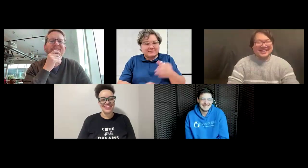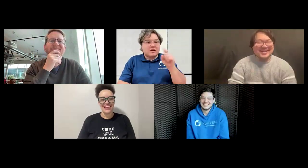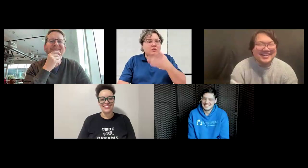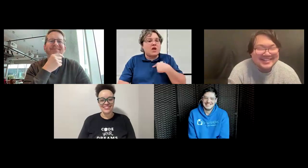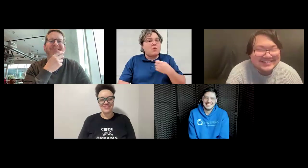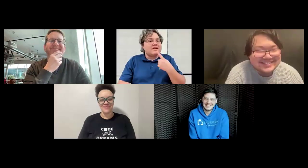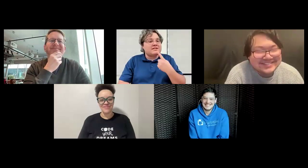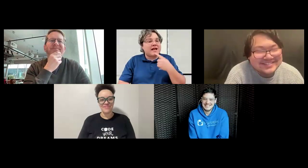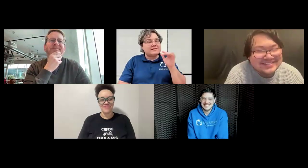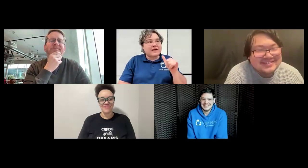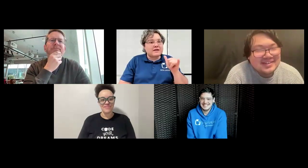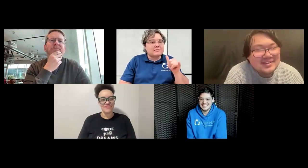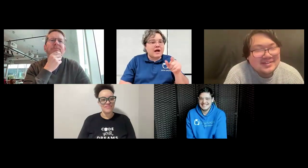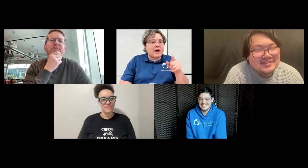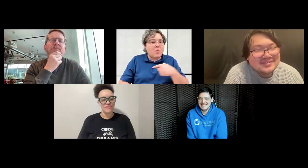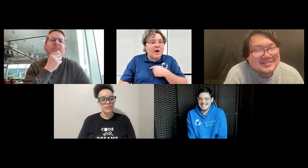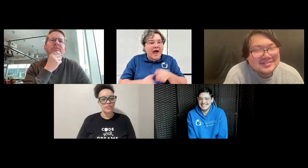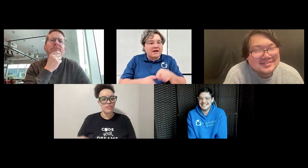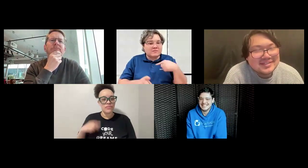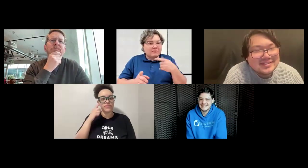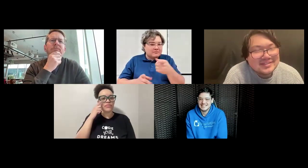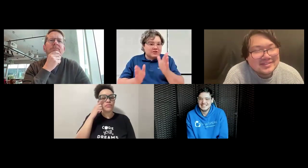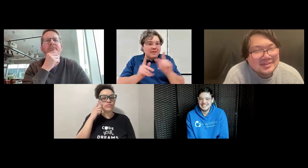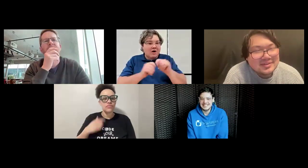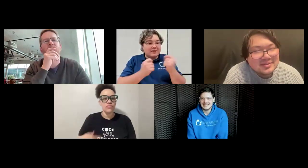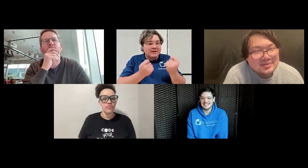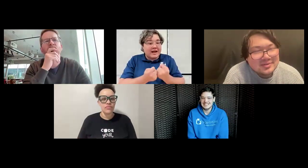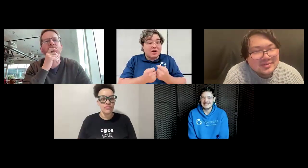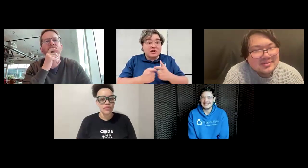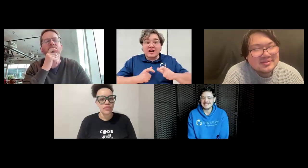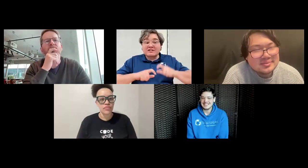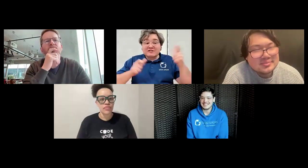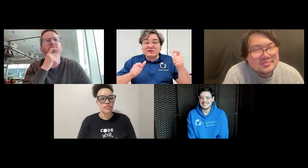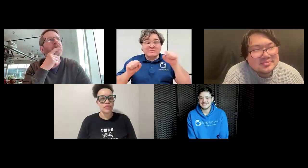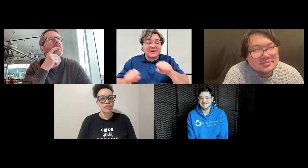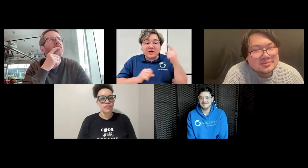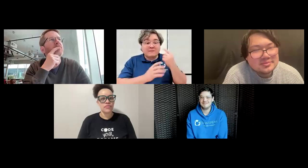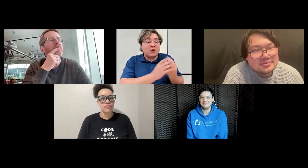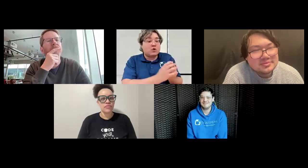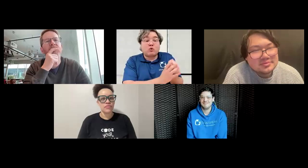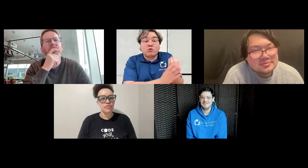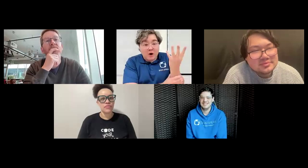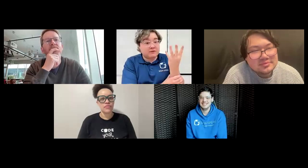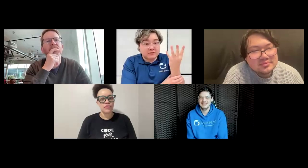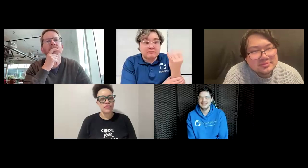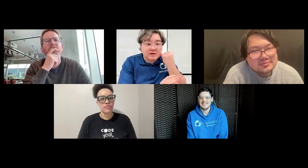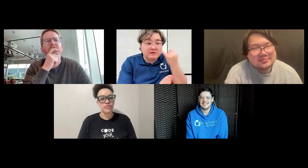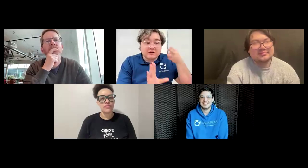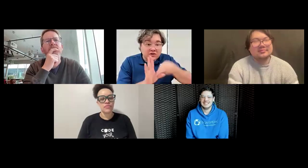Yeah. Yeah. So what I wanted to say though was that as a team, we